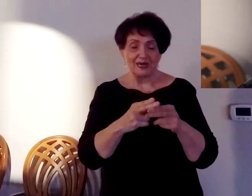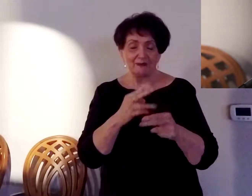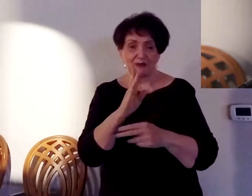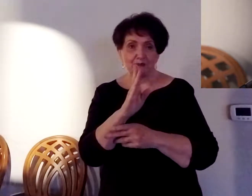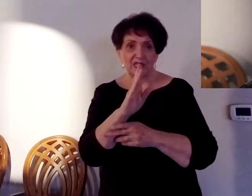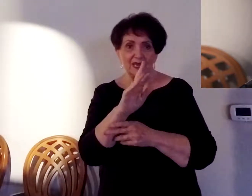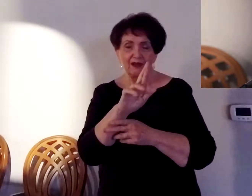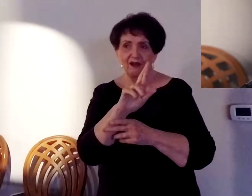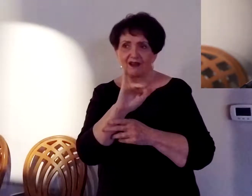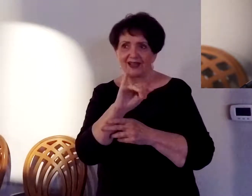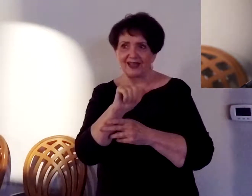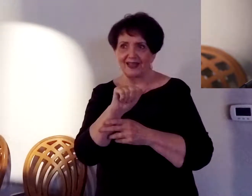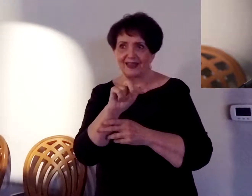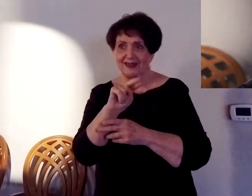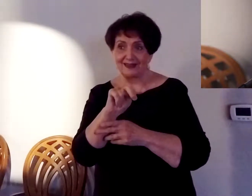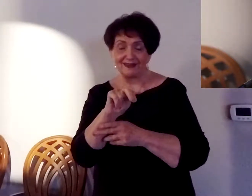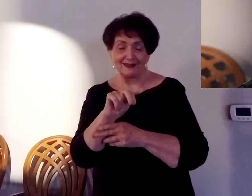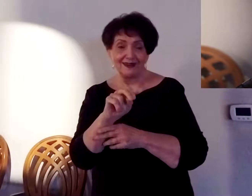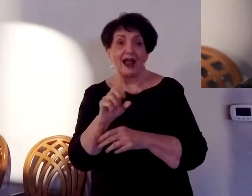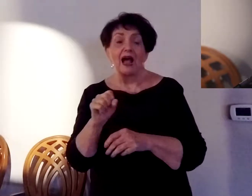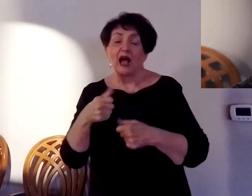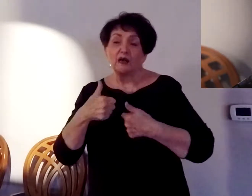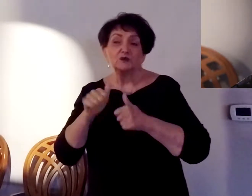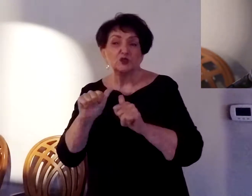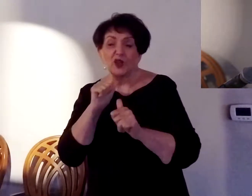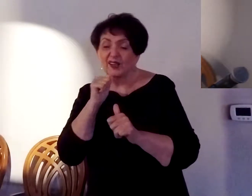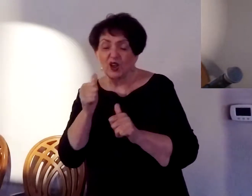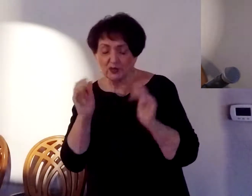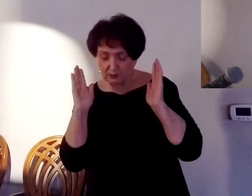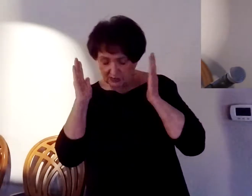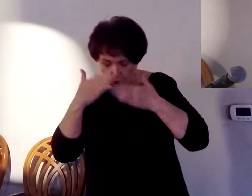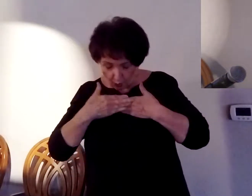working on not being so introverted.